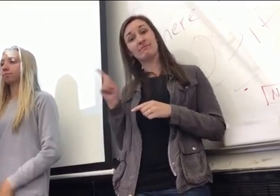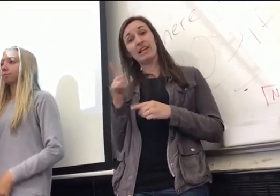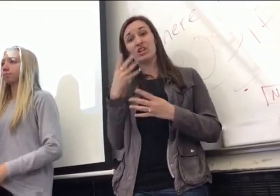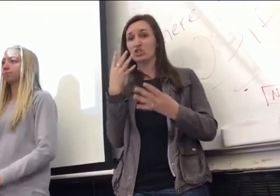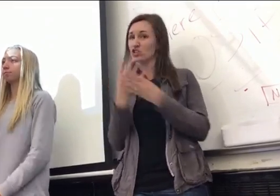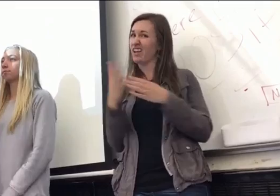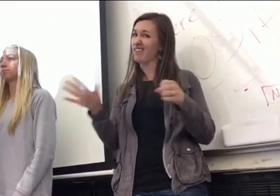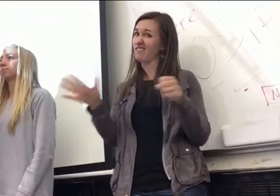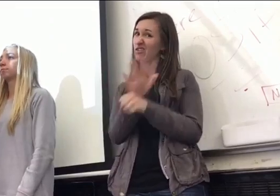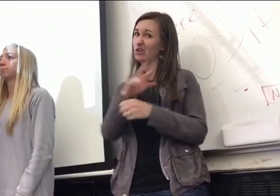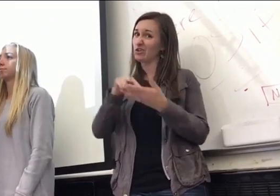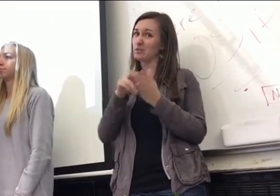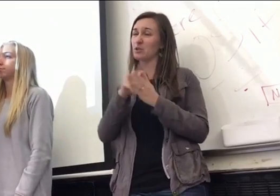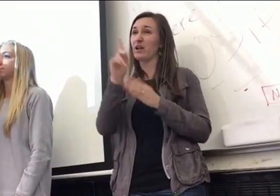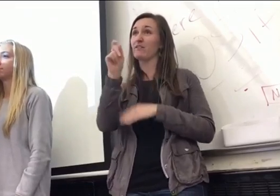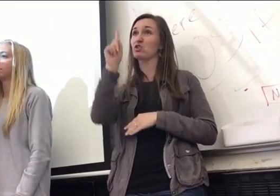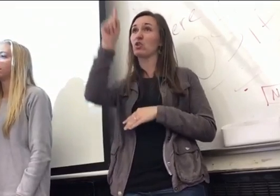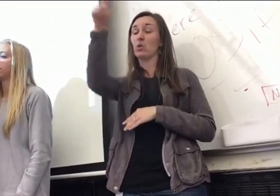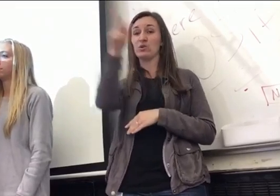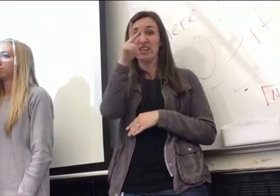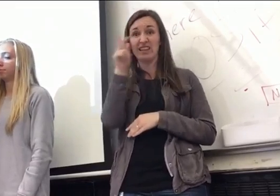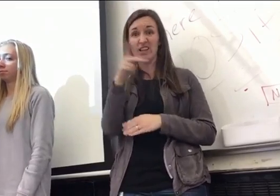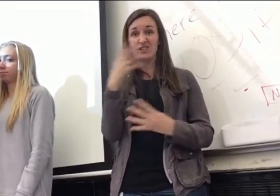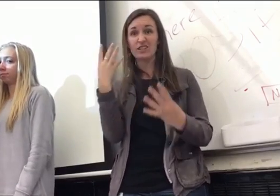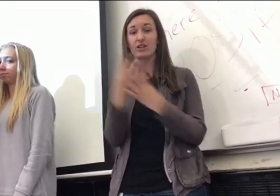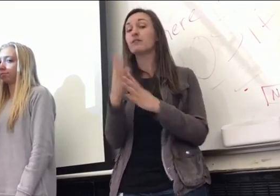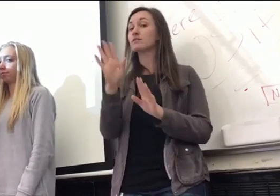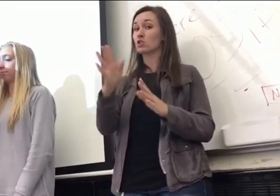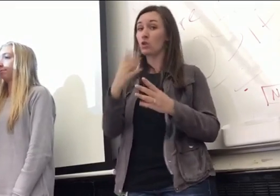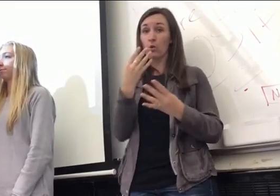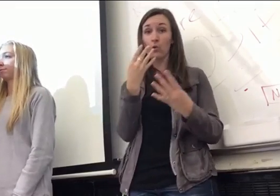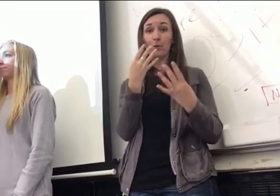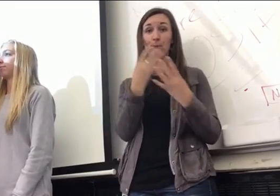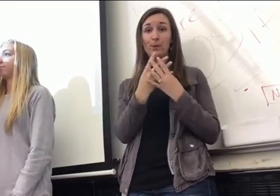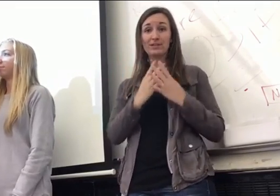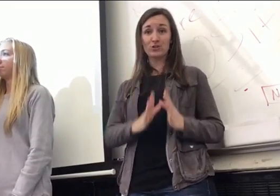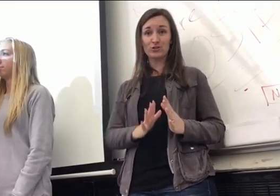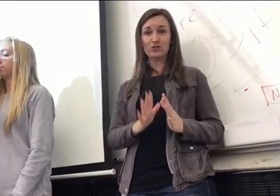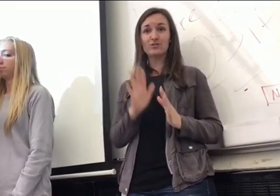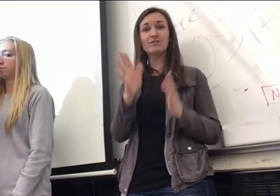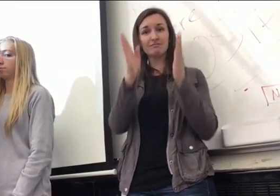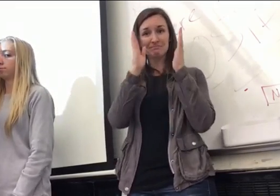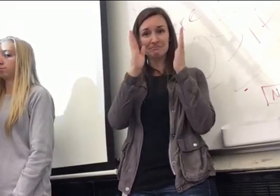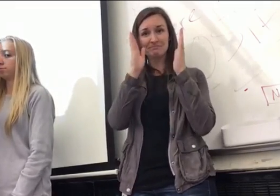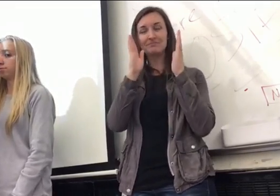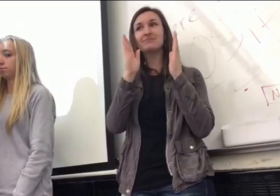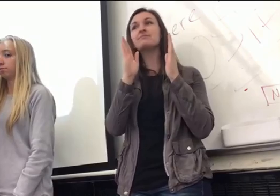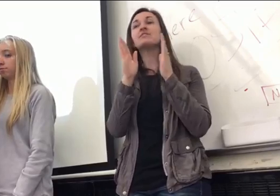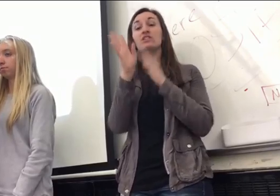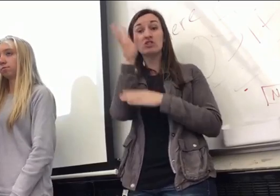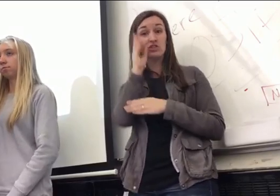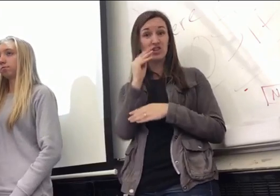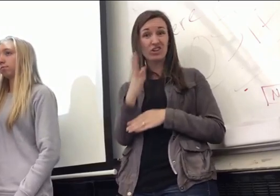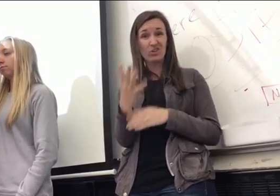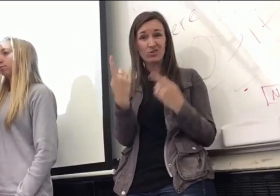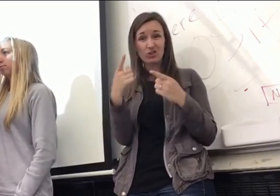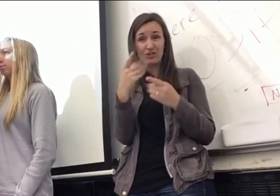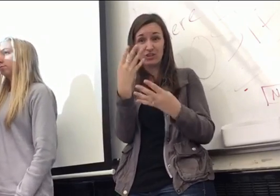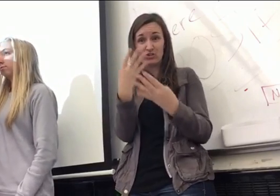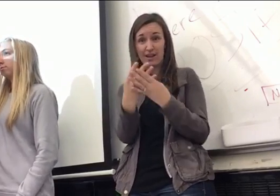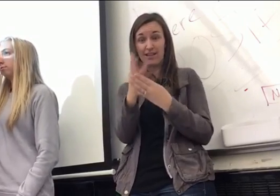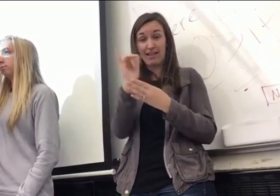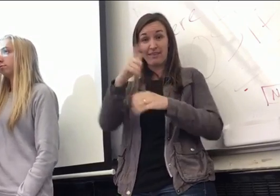jails. Hey, now listen, my jail people. Just let you know, in jail during this